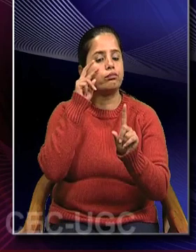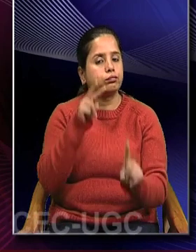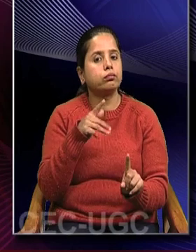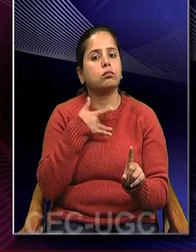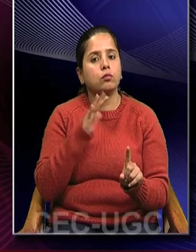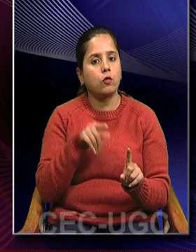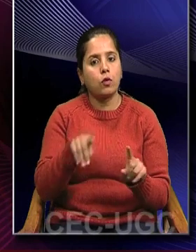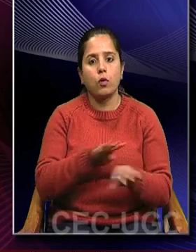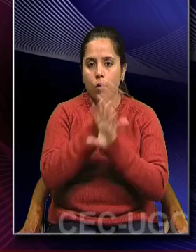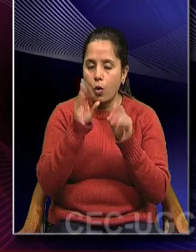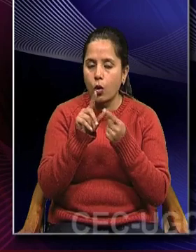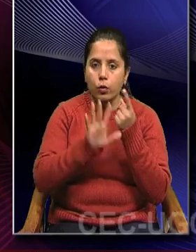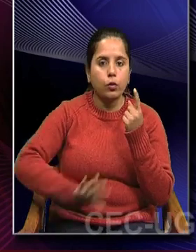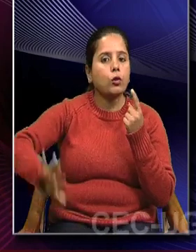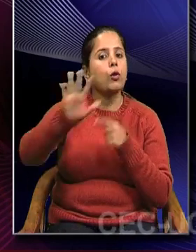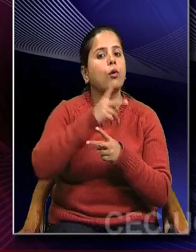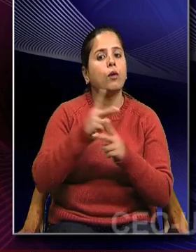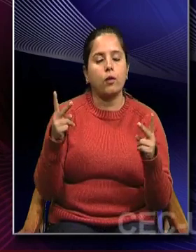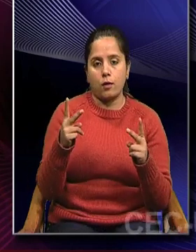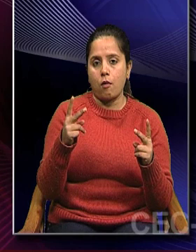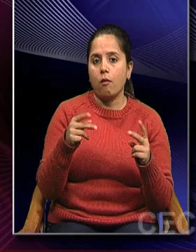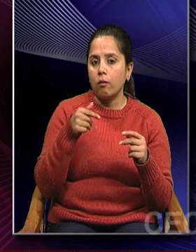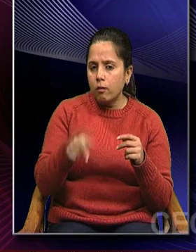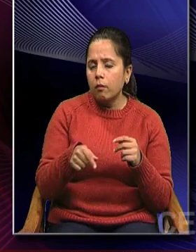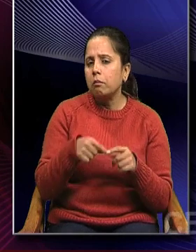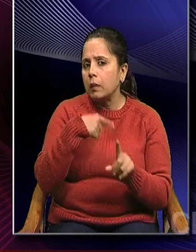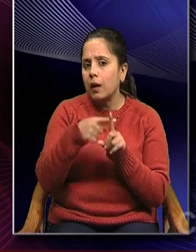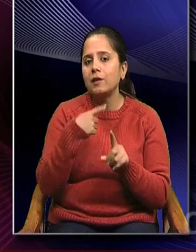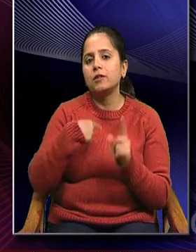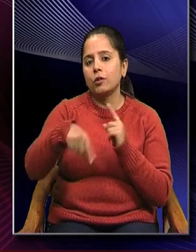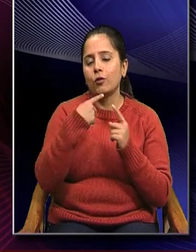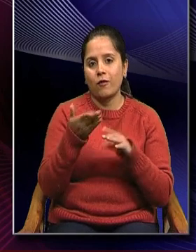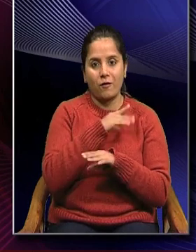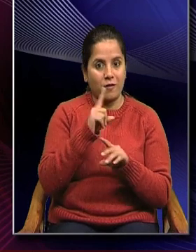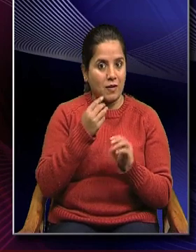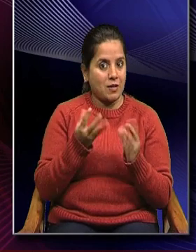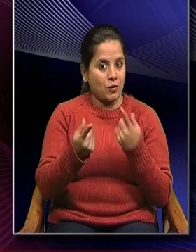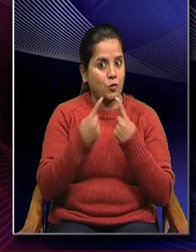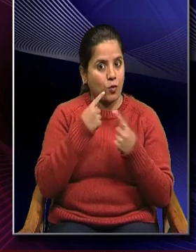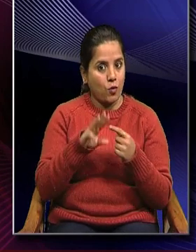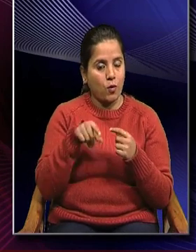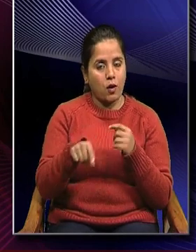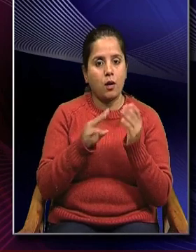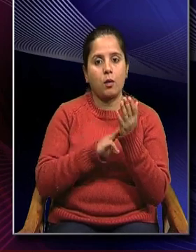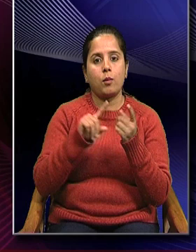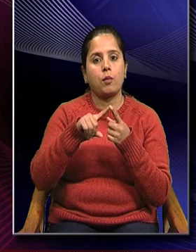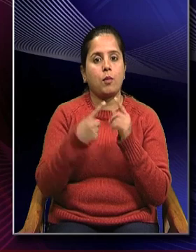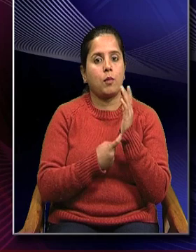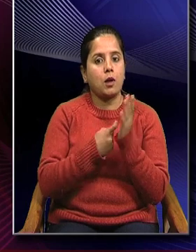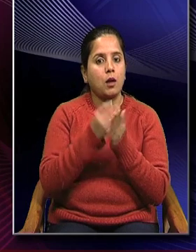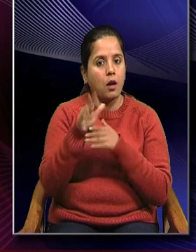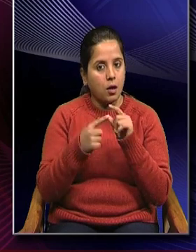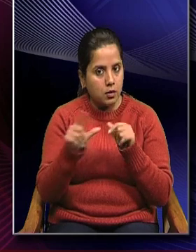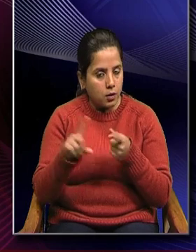for the entire Europe. And as we talked about initially in the mercantile phase, and thereafter we talk about